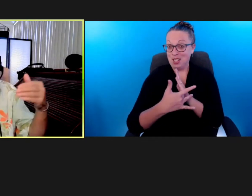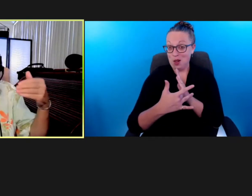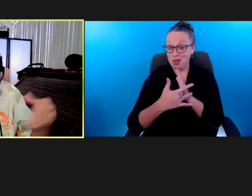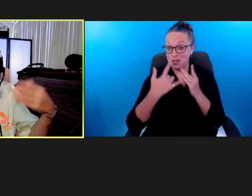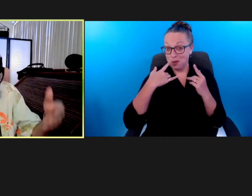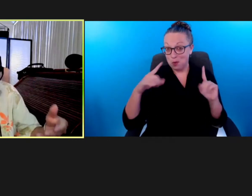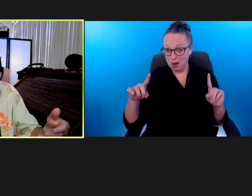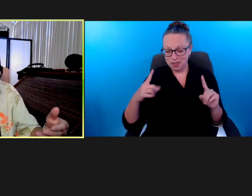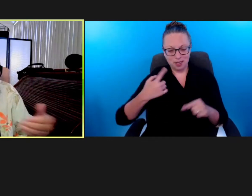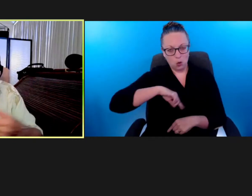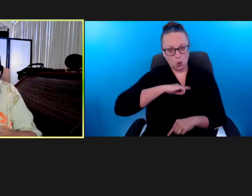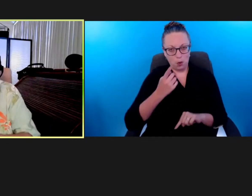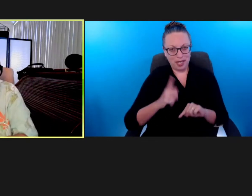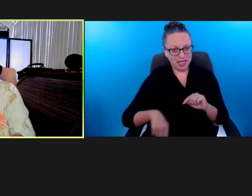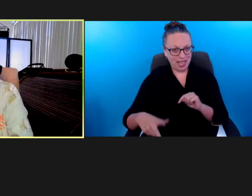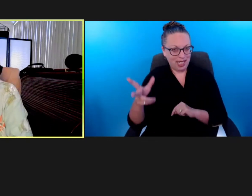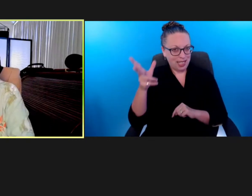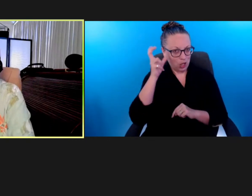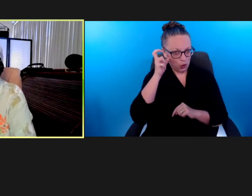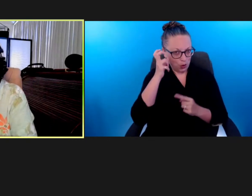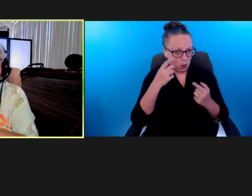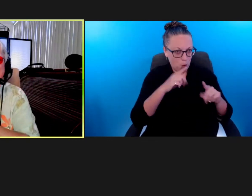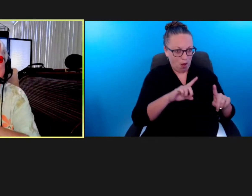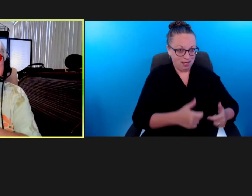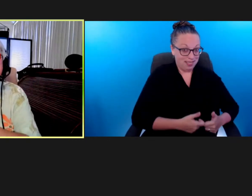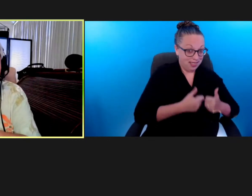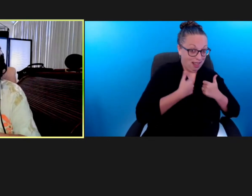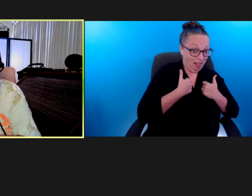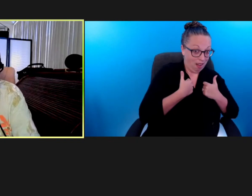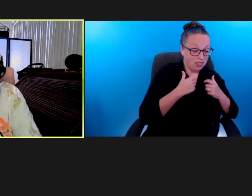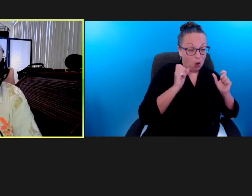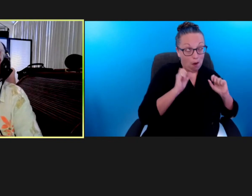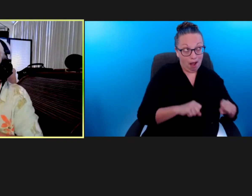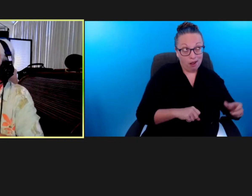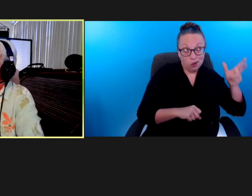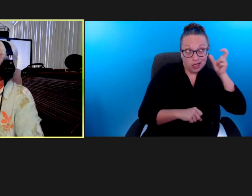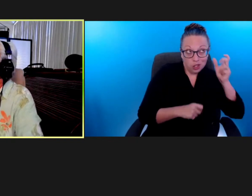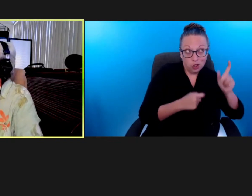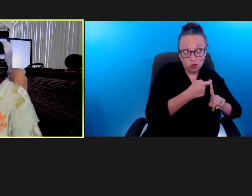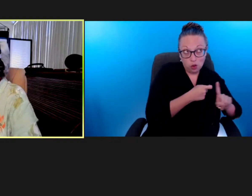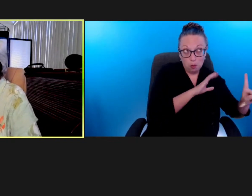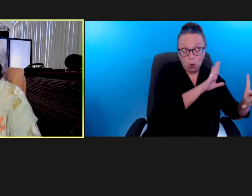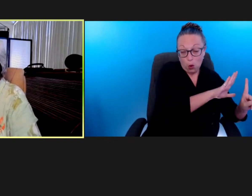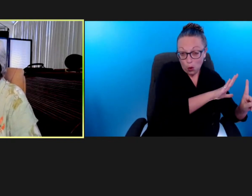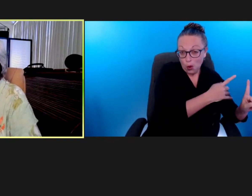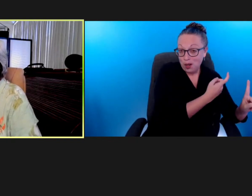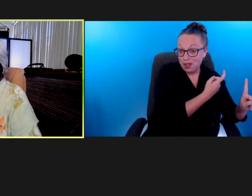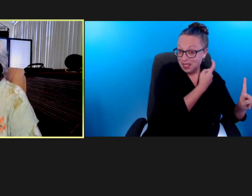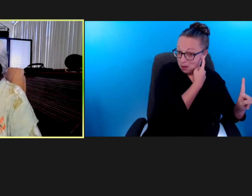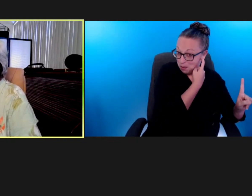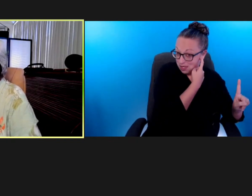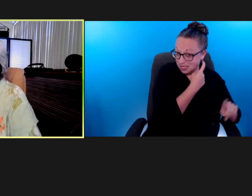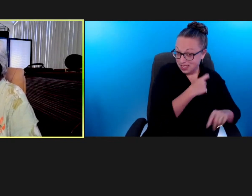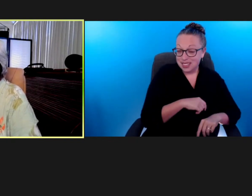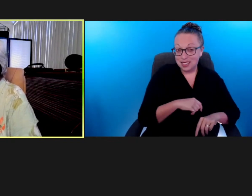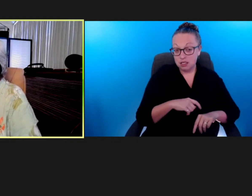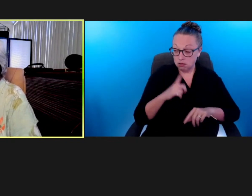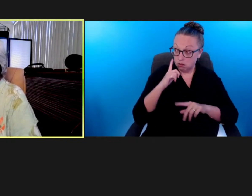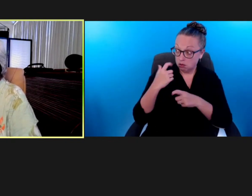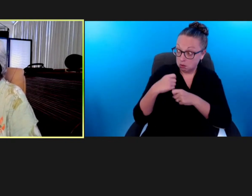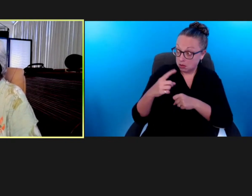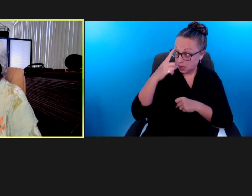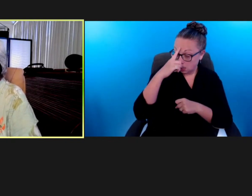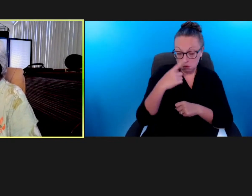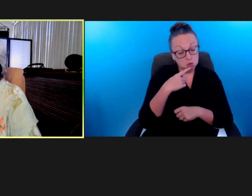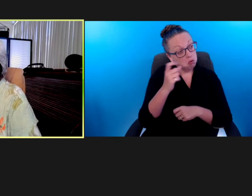it while it's going live. I could hear it because I was over here in Christie's earpiece. But could it make sense? I thought it was